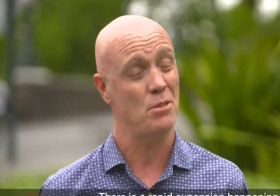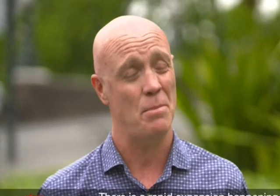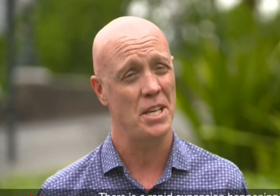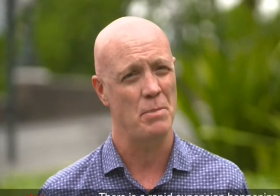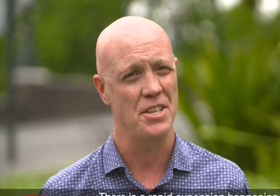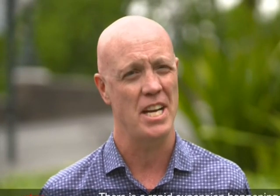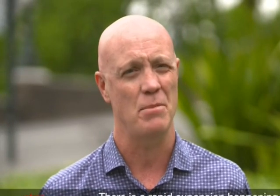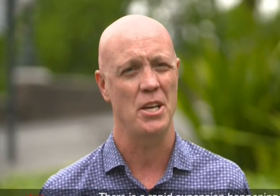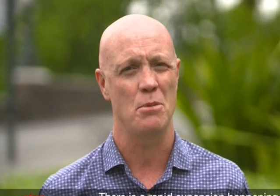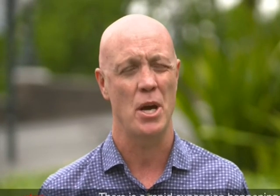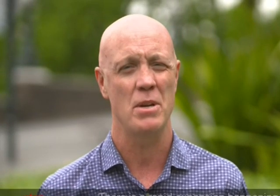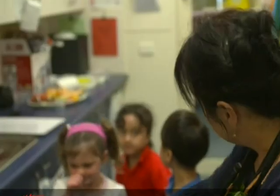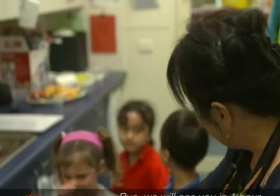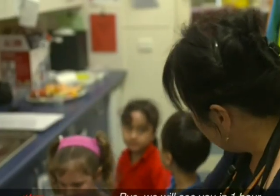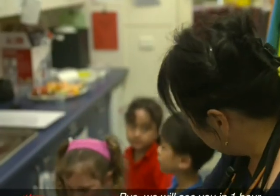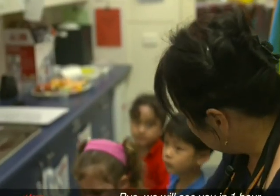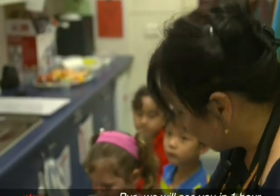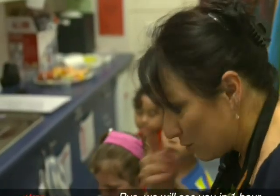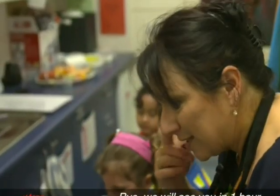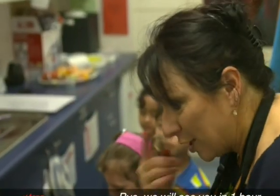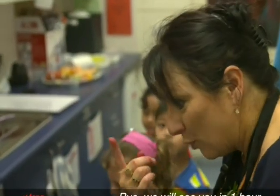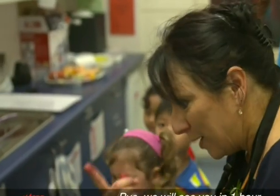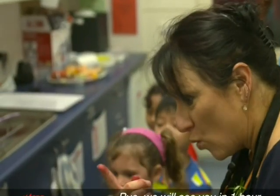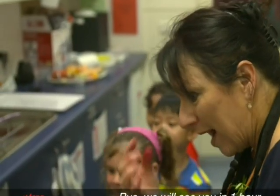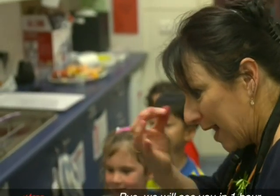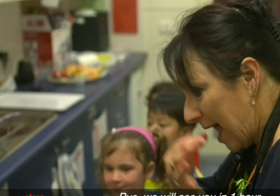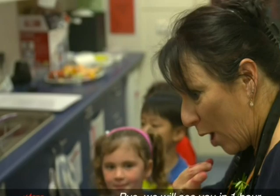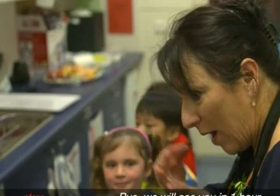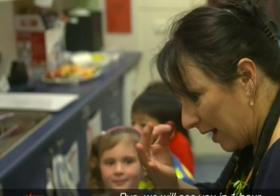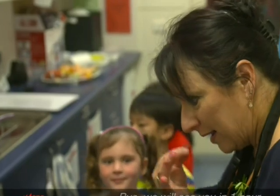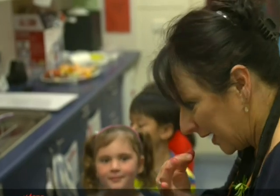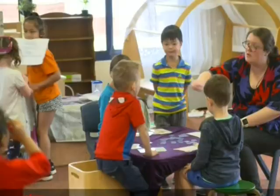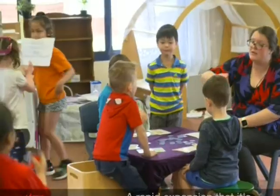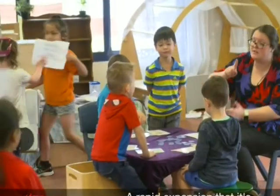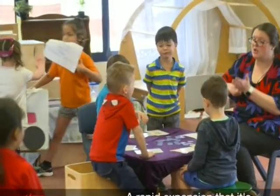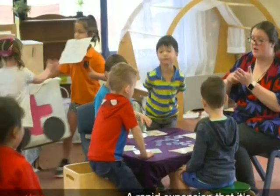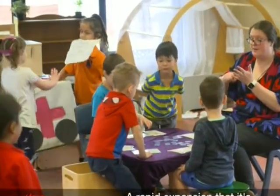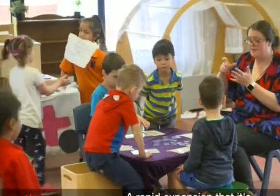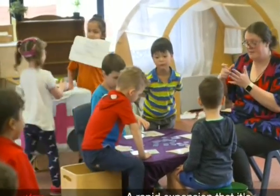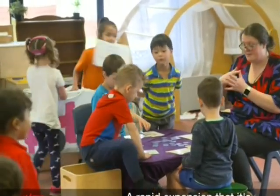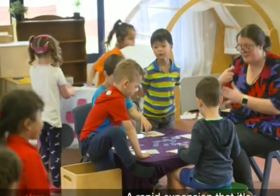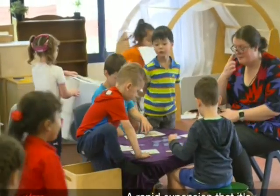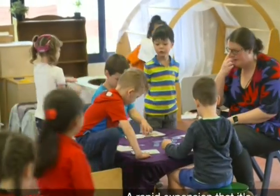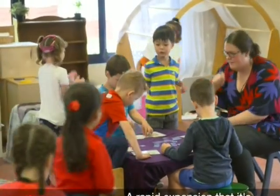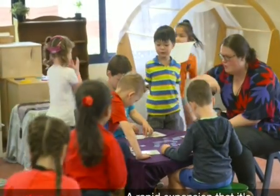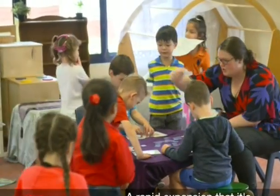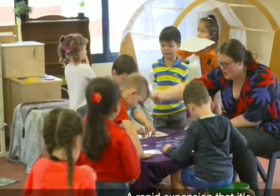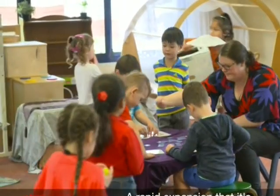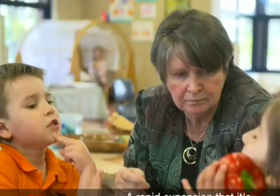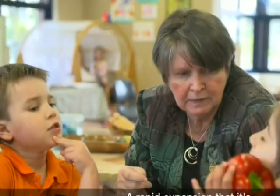rapid expansion happening at the moment. Bye, we will see you in 1 hour. A rapid expansion that it's hoped will lead to